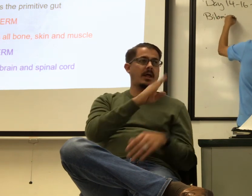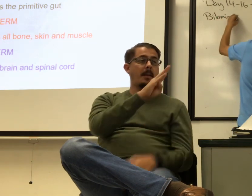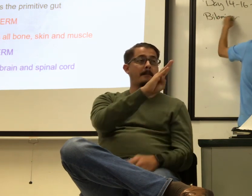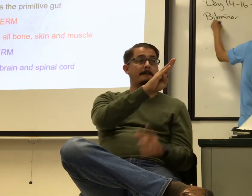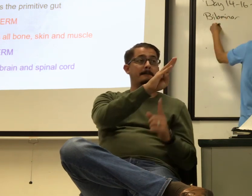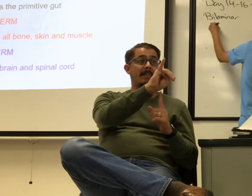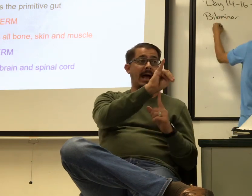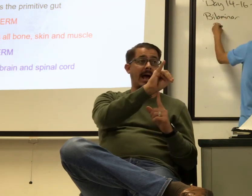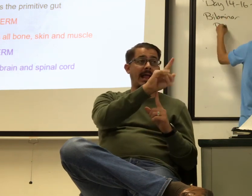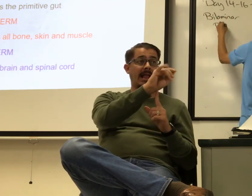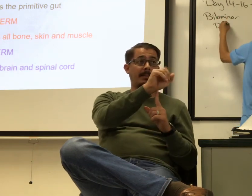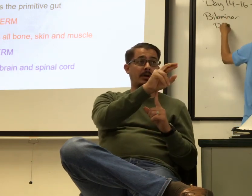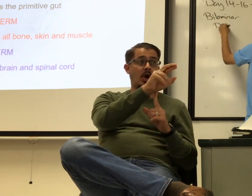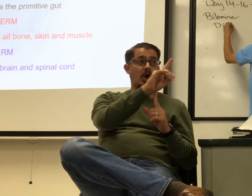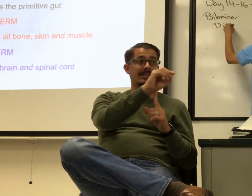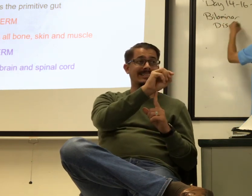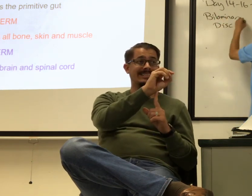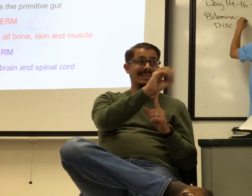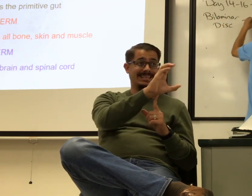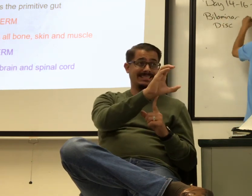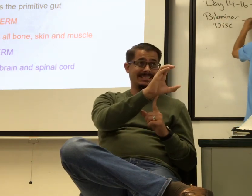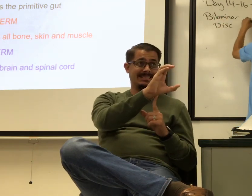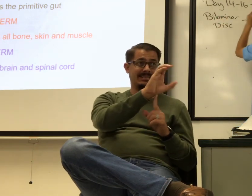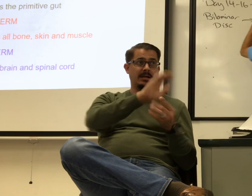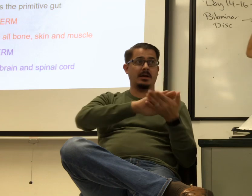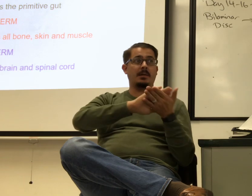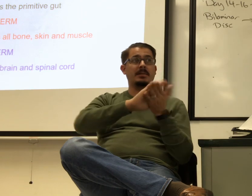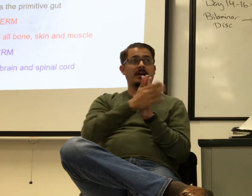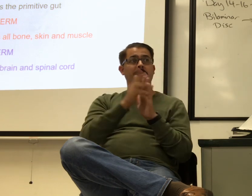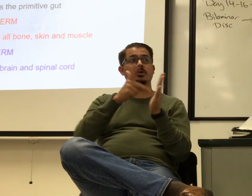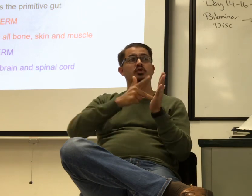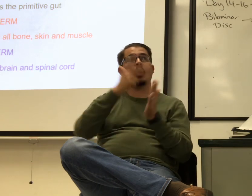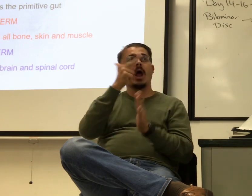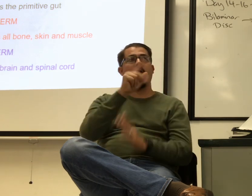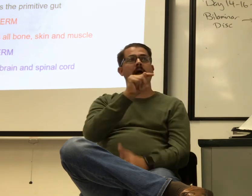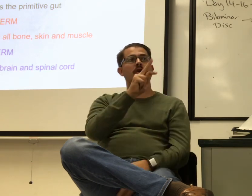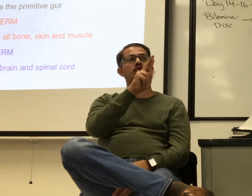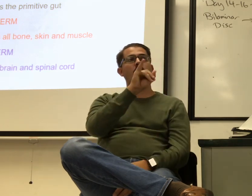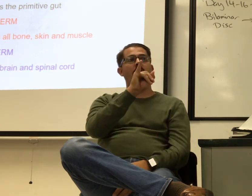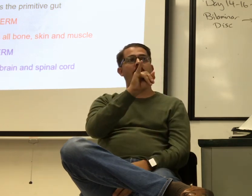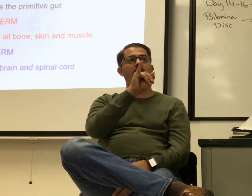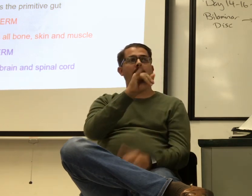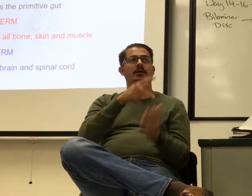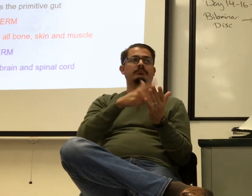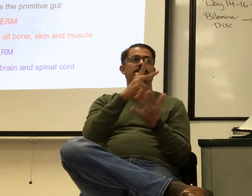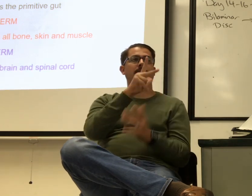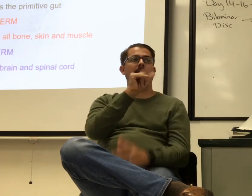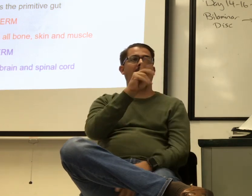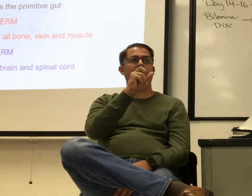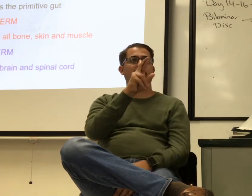bilaminar disc, it becomes a trilaminar disc.